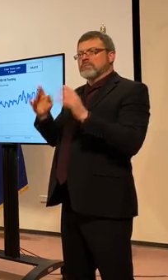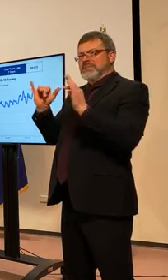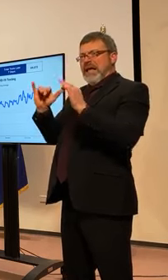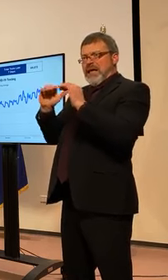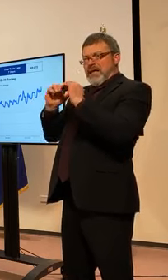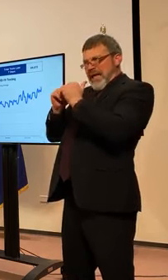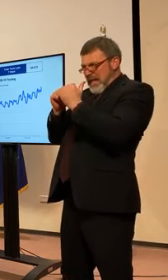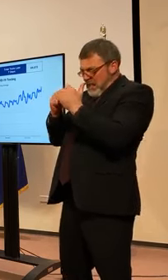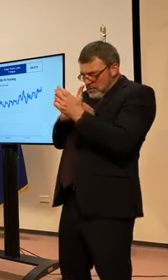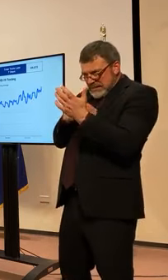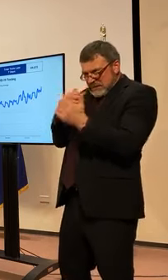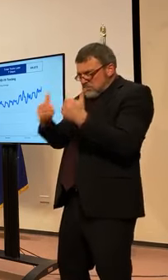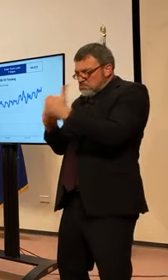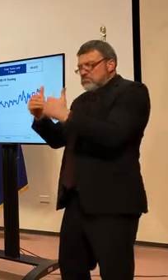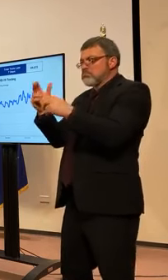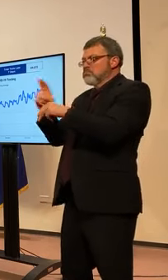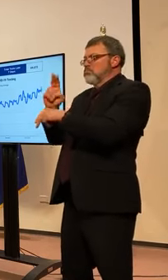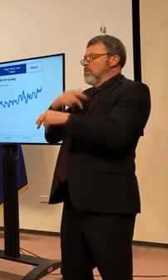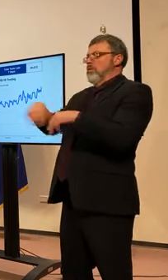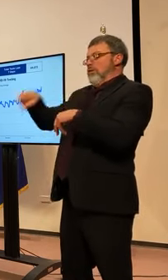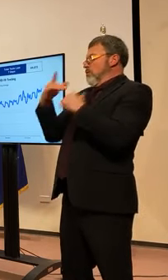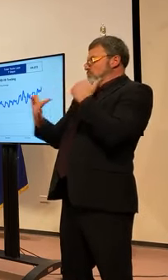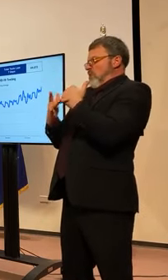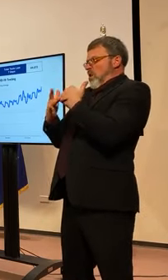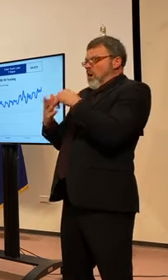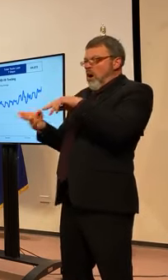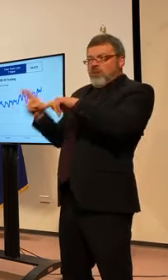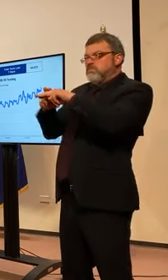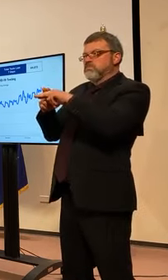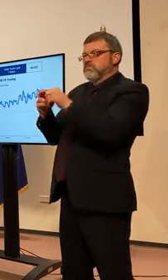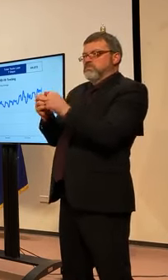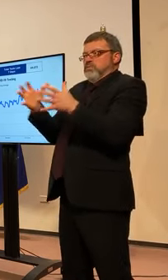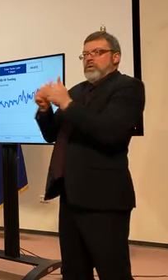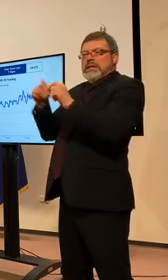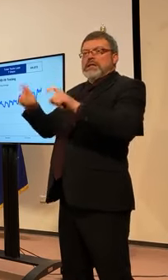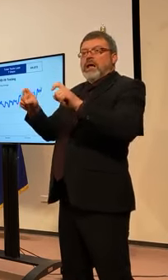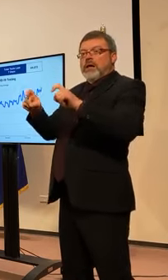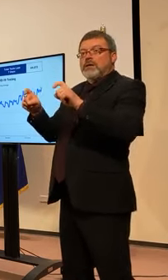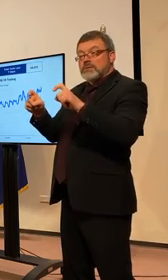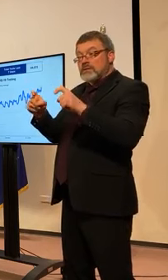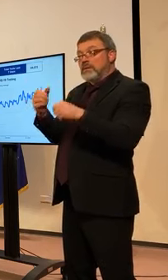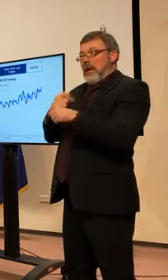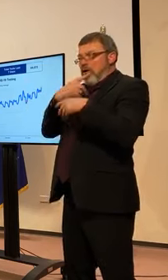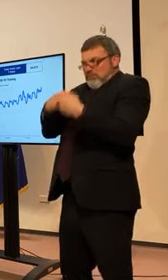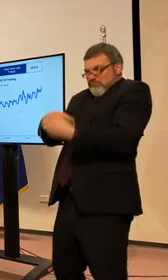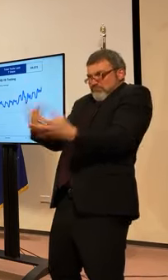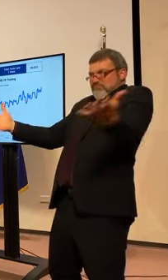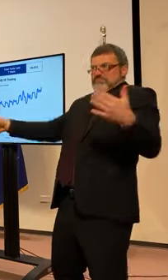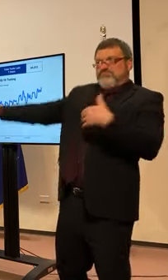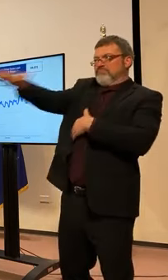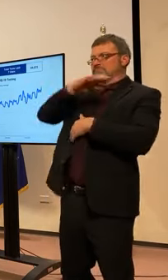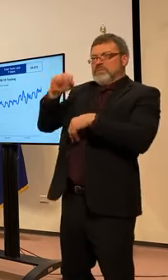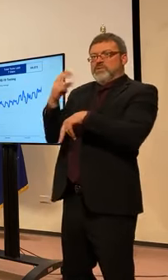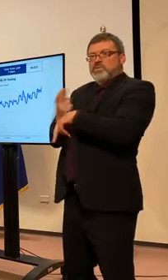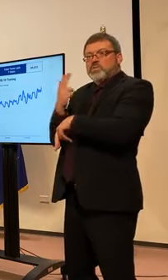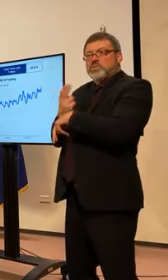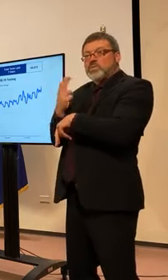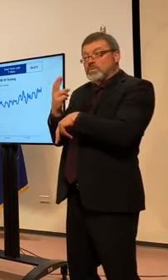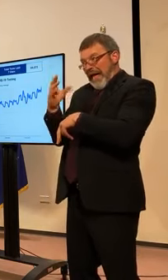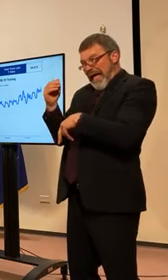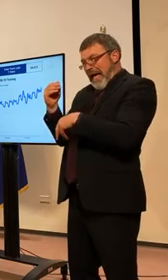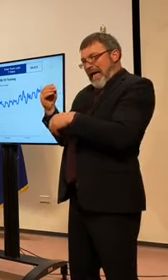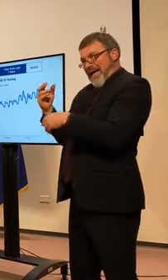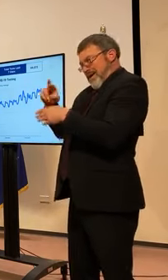technology will make testing more accessible and get results faster. For example, for many of the testing